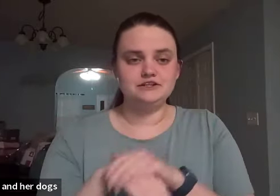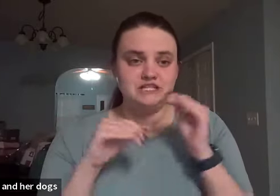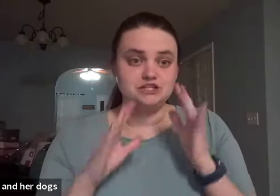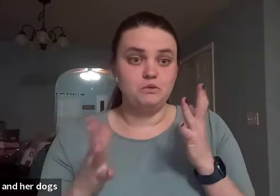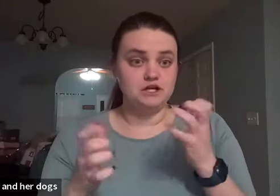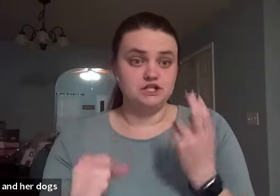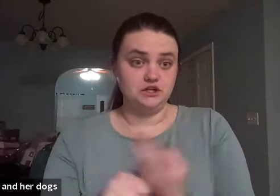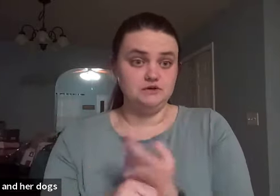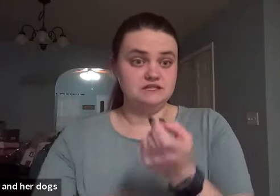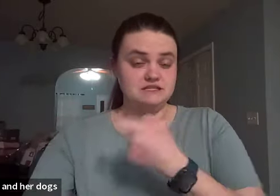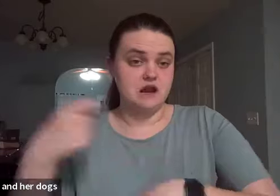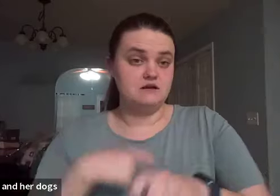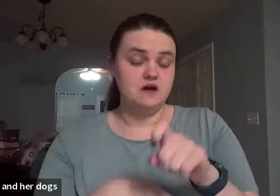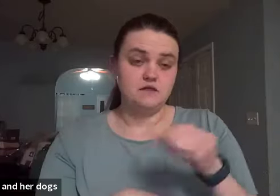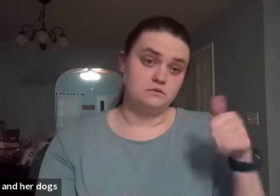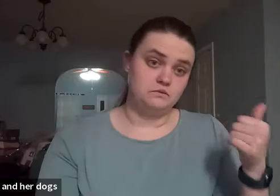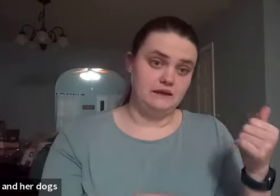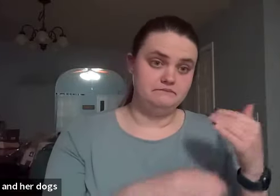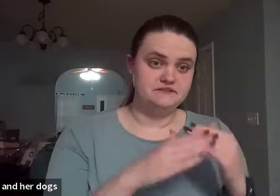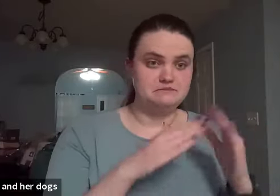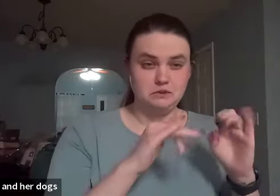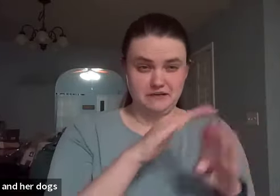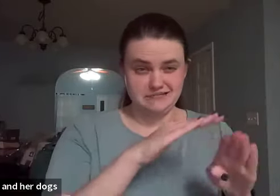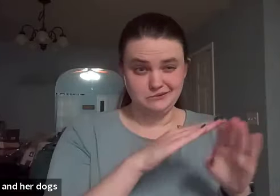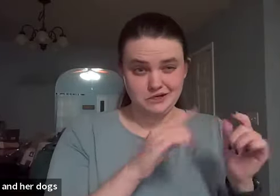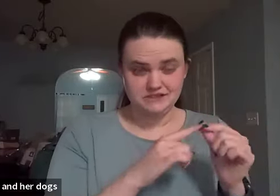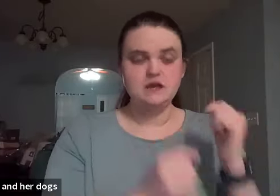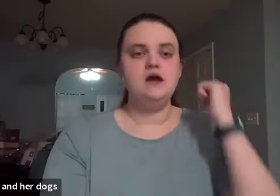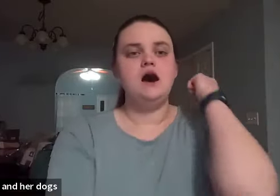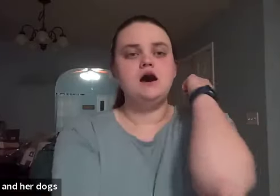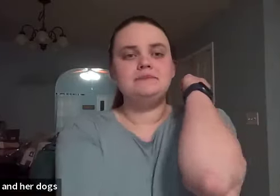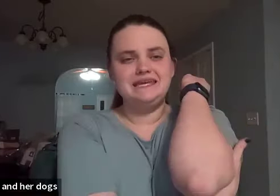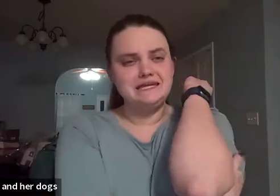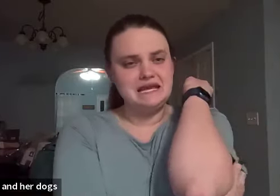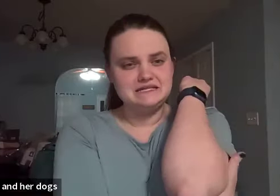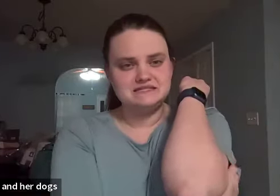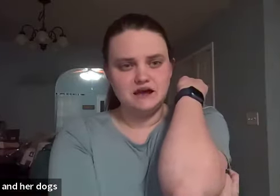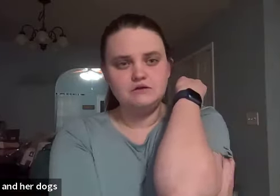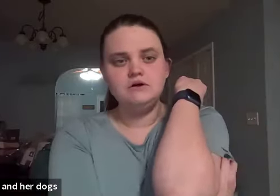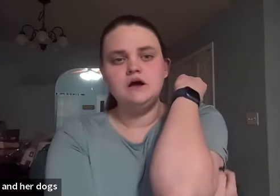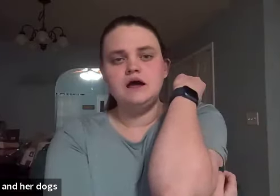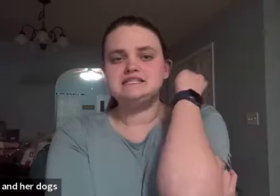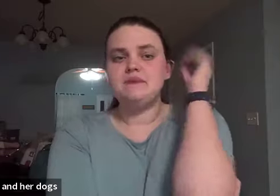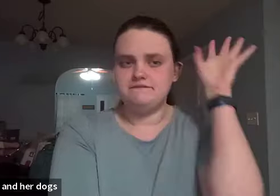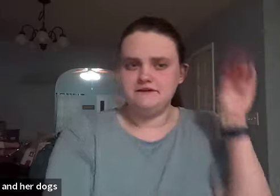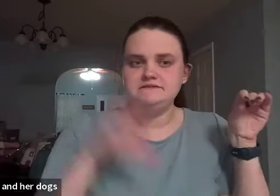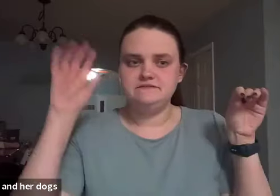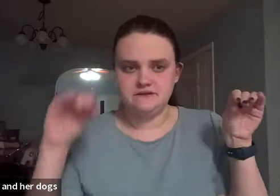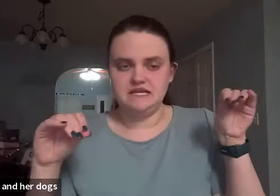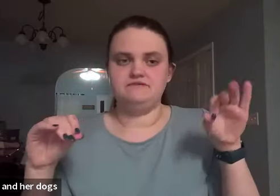English teacher wanted you to use instead of other like simpler basic words. In ASL, it's about 50-50 if